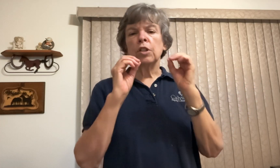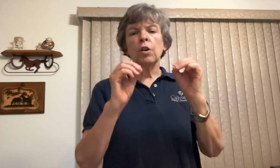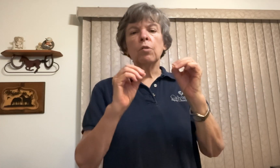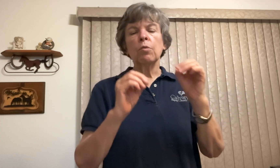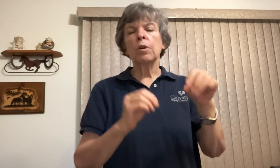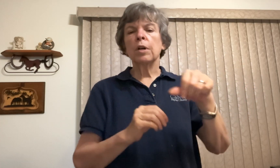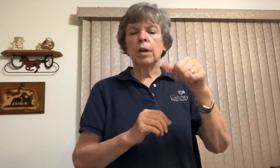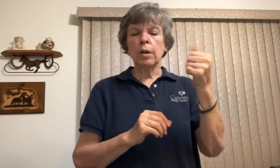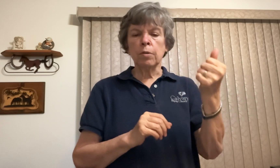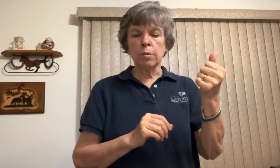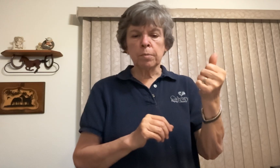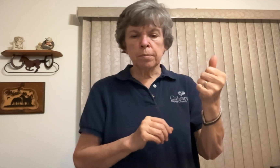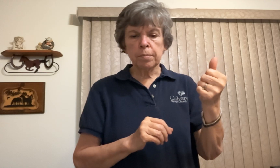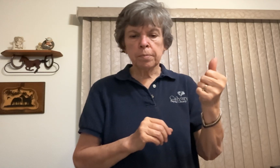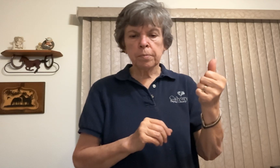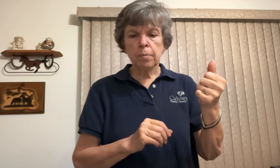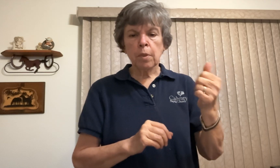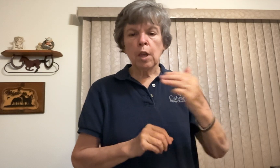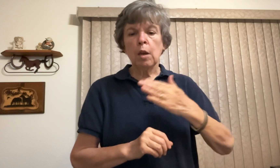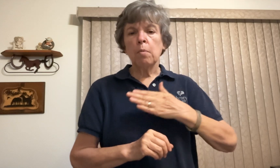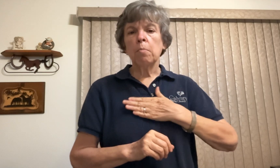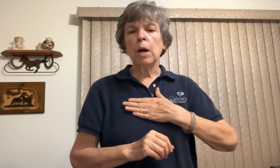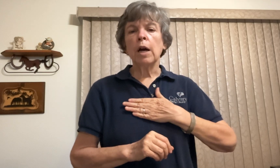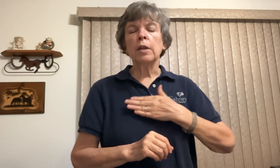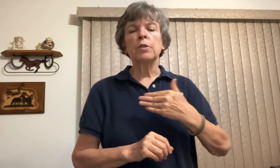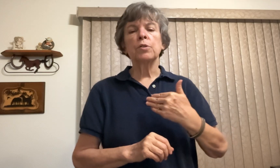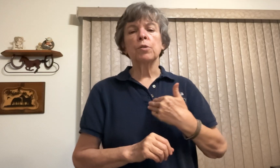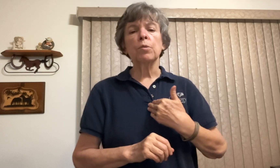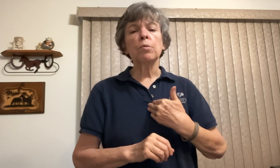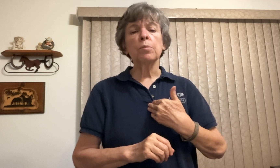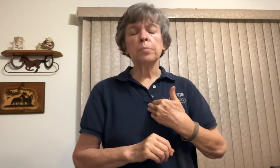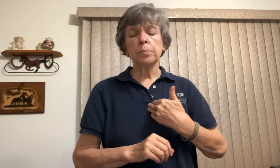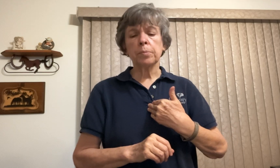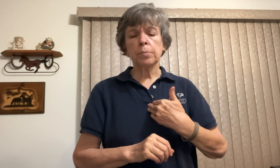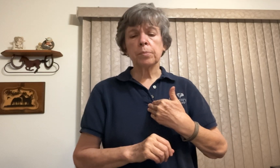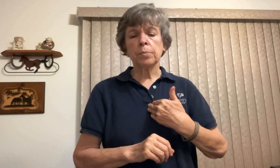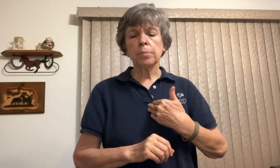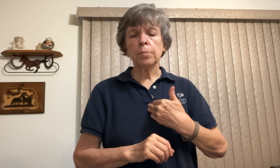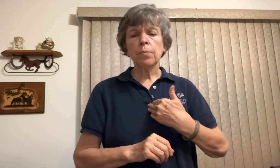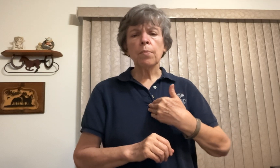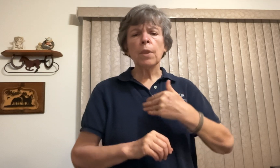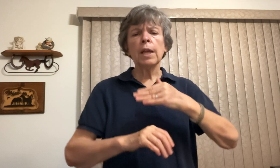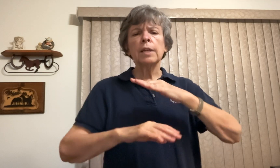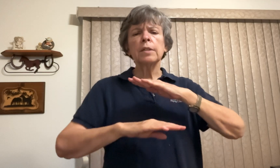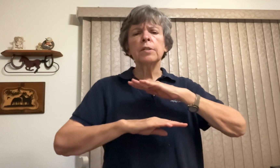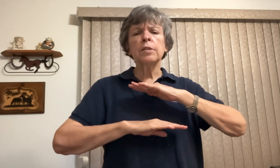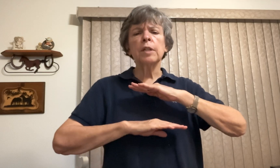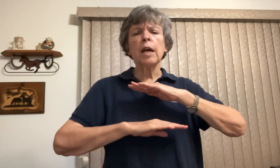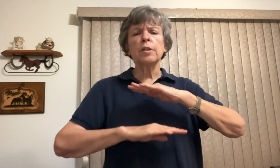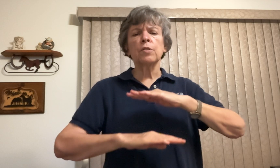No other. My soul is